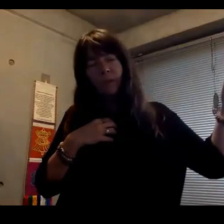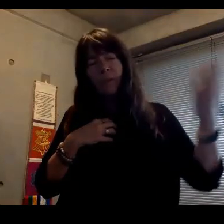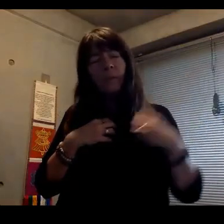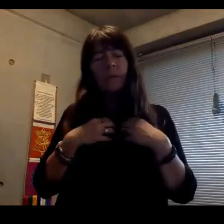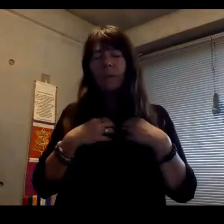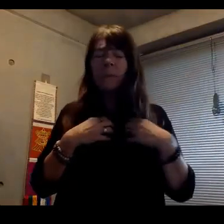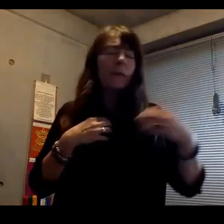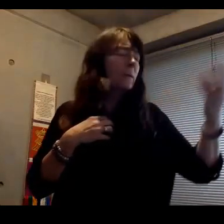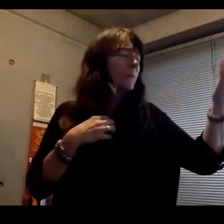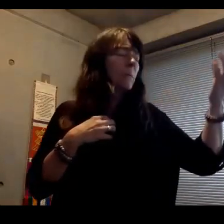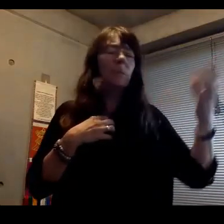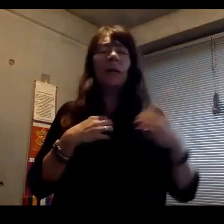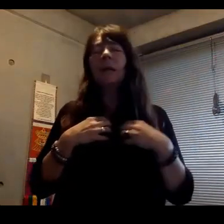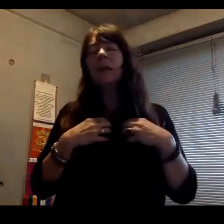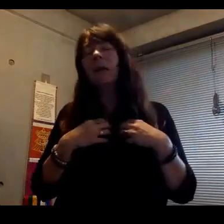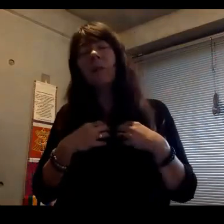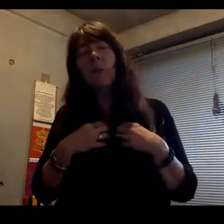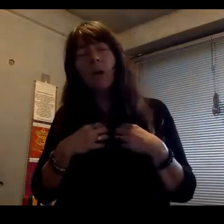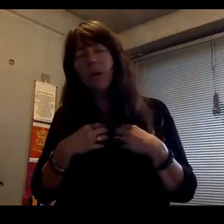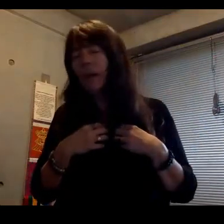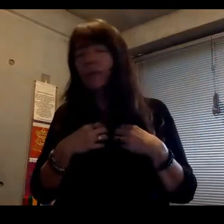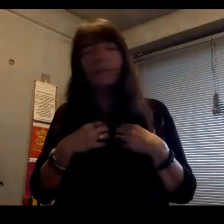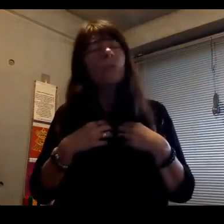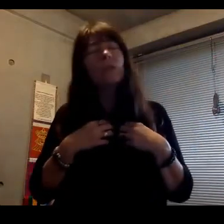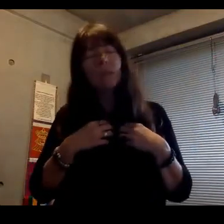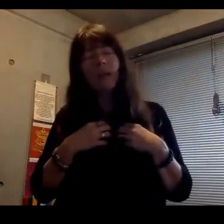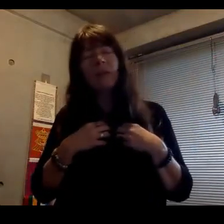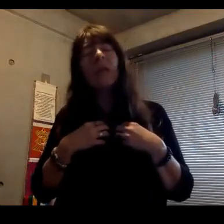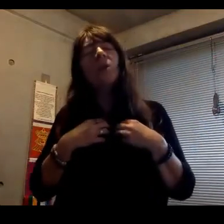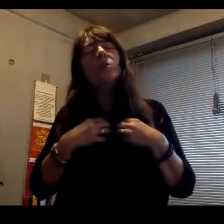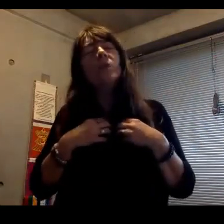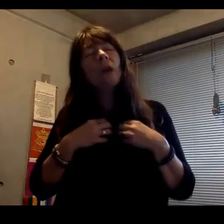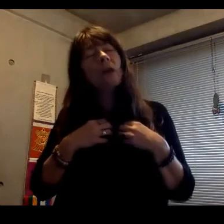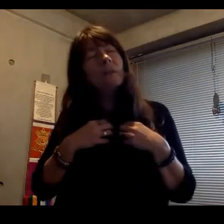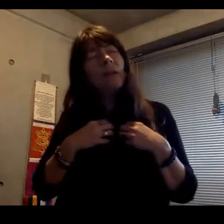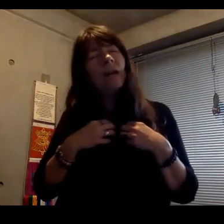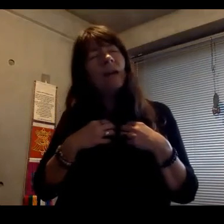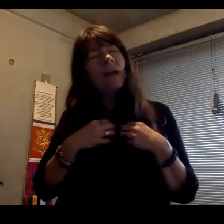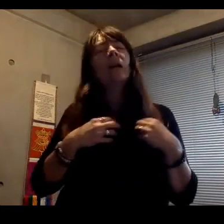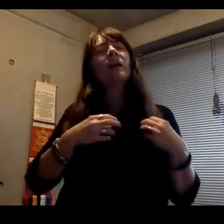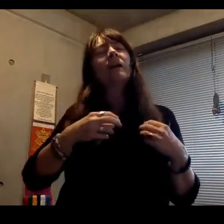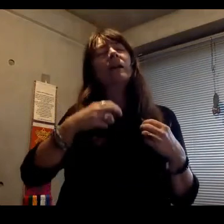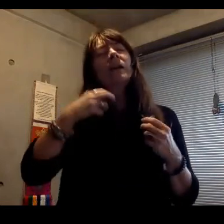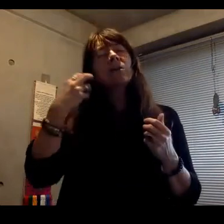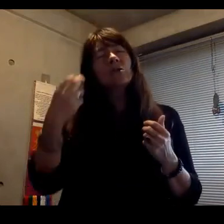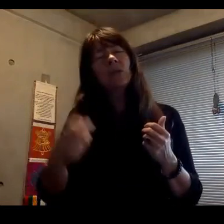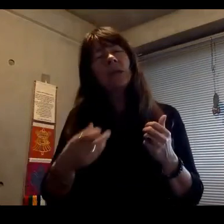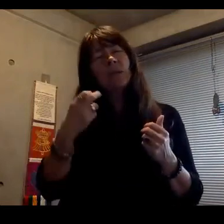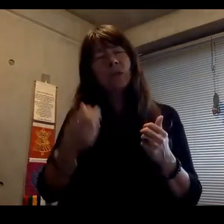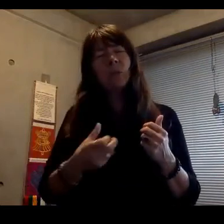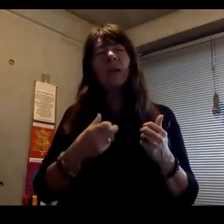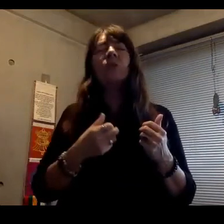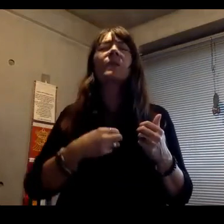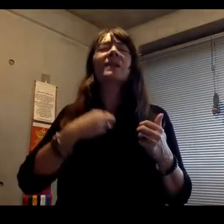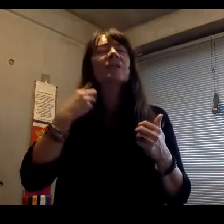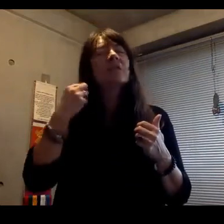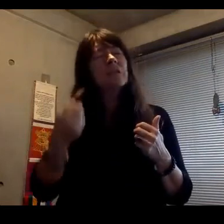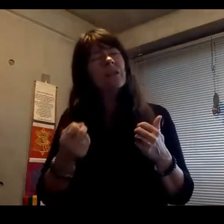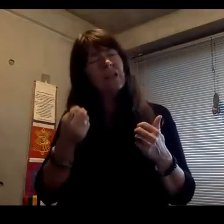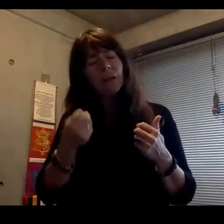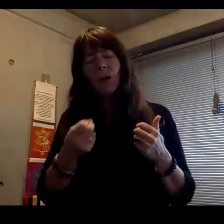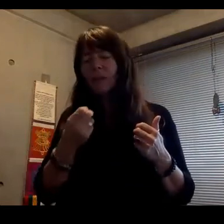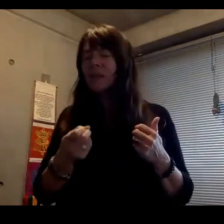off playing, kicking a ball around or doing something else. You would not be having an extreme situation that